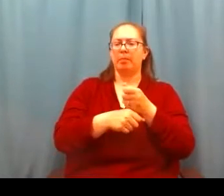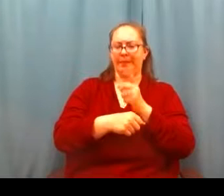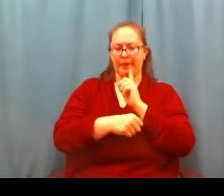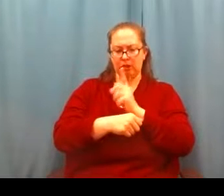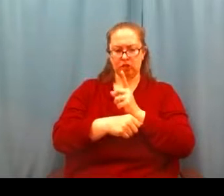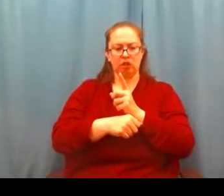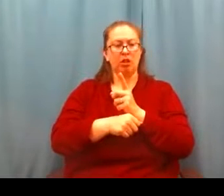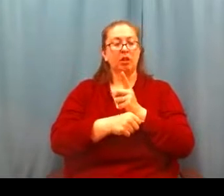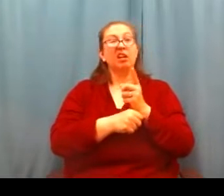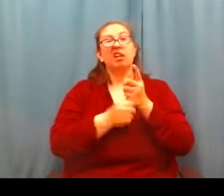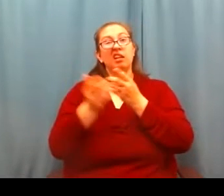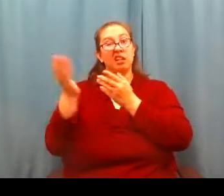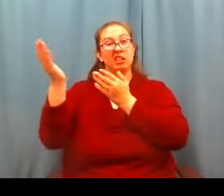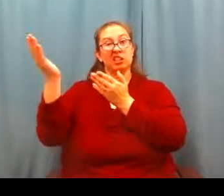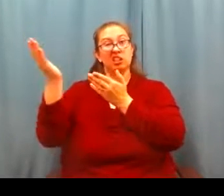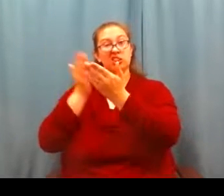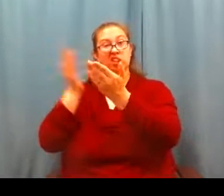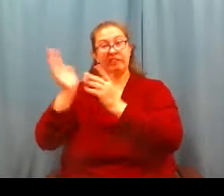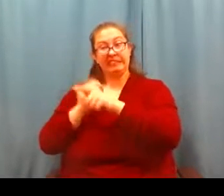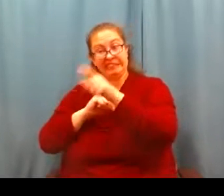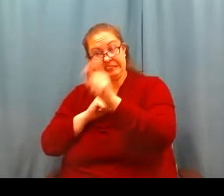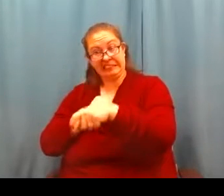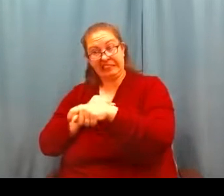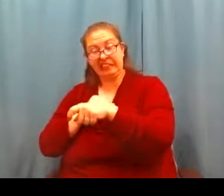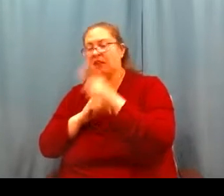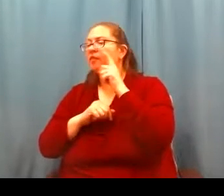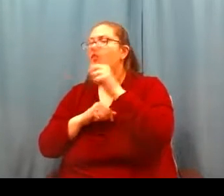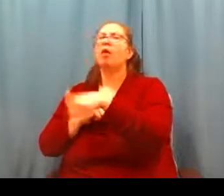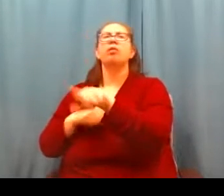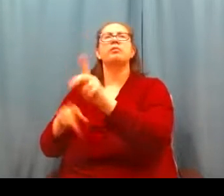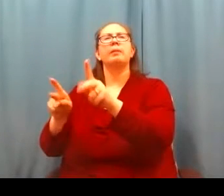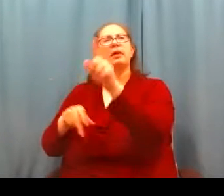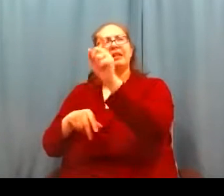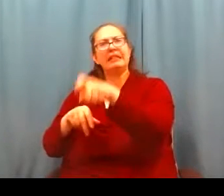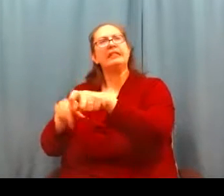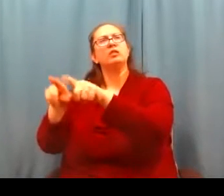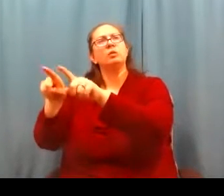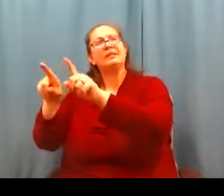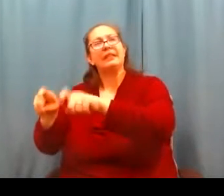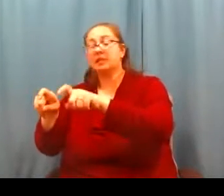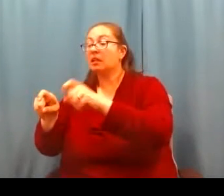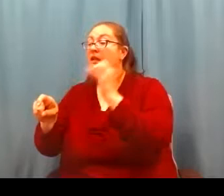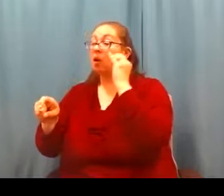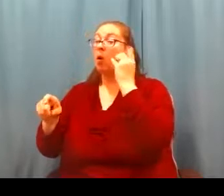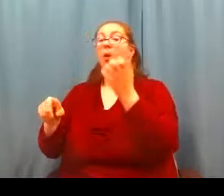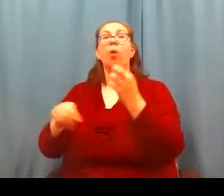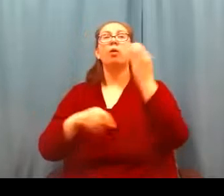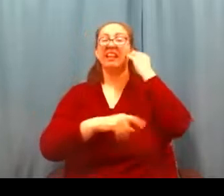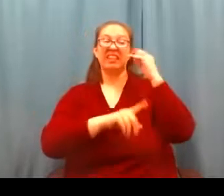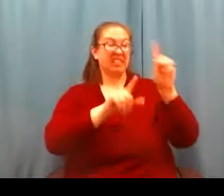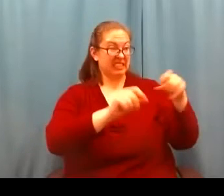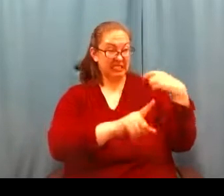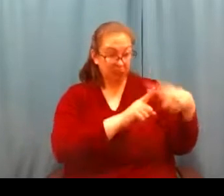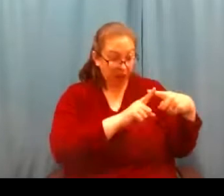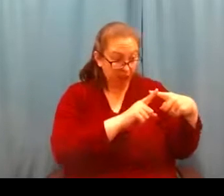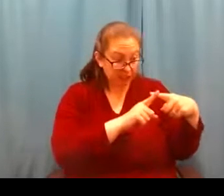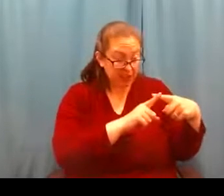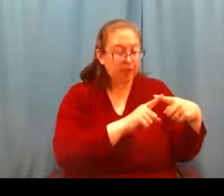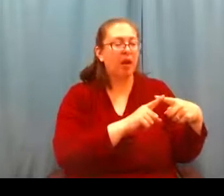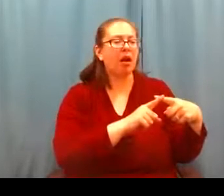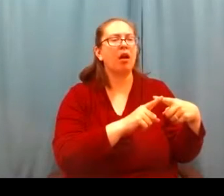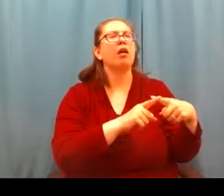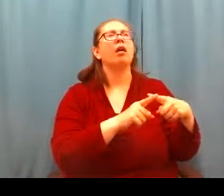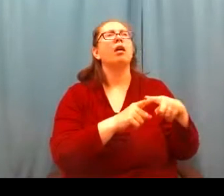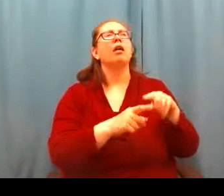that are needed for individuals who need to be tested, individuals who test positive, individuals who, contact